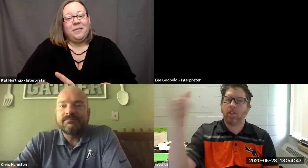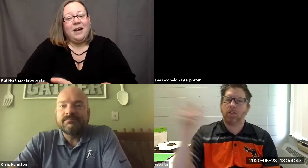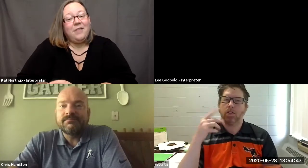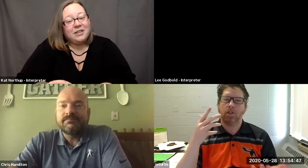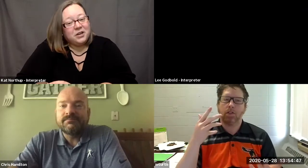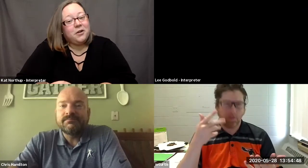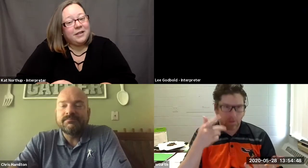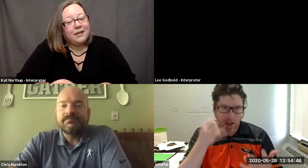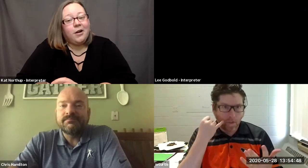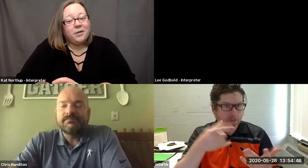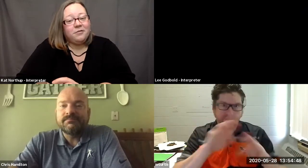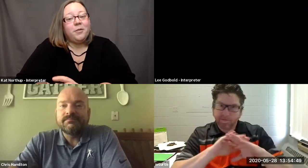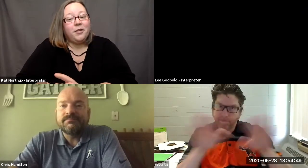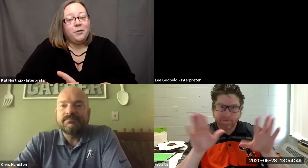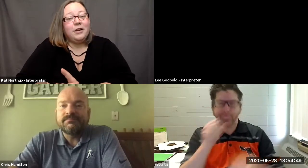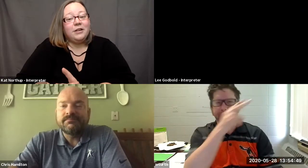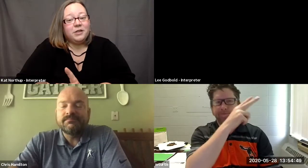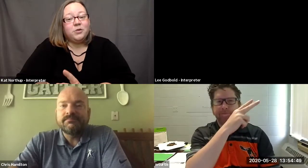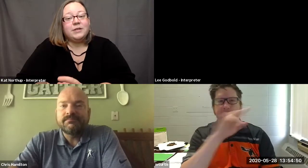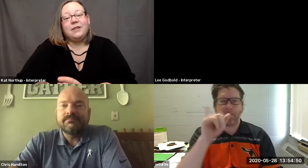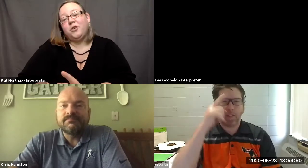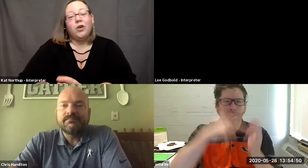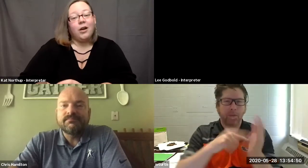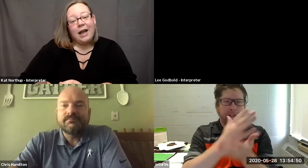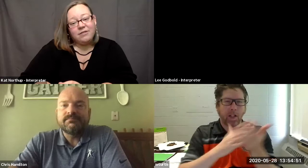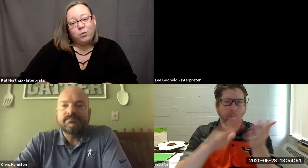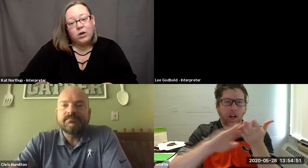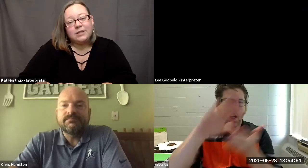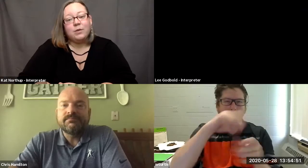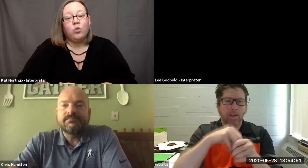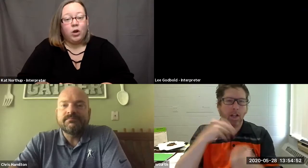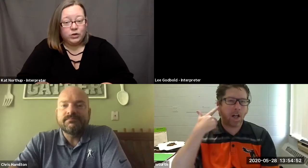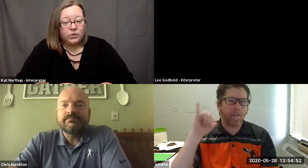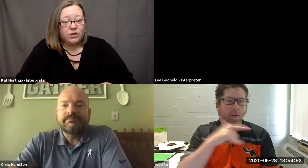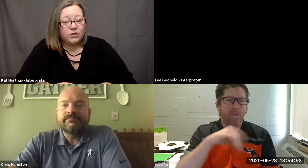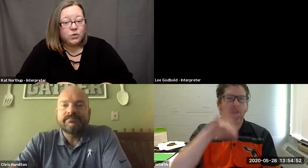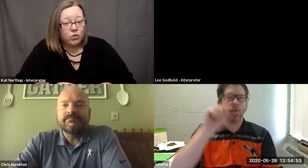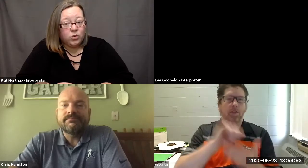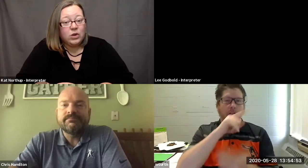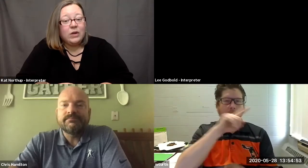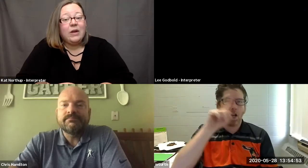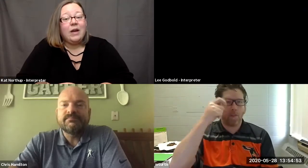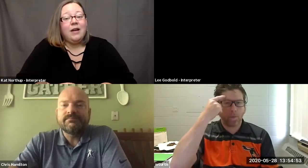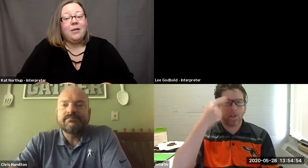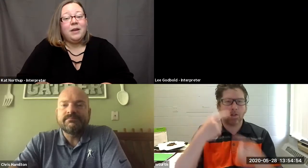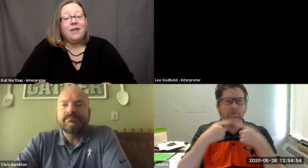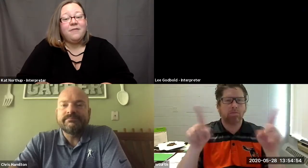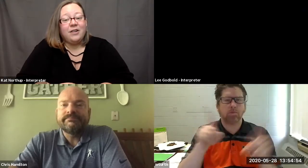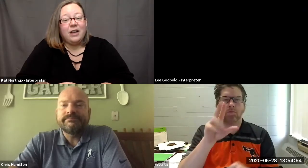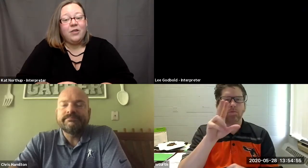I've actually heard that comment from other individuals. If you're not going to have sports, then we'll go to another school. And I found out